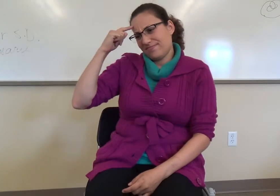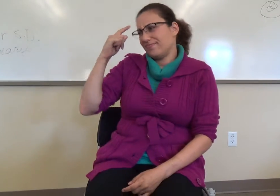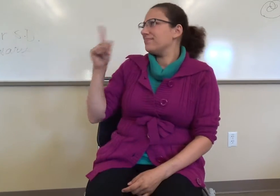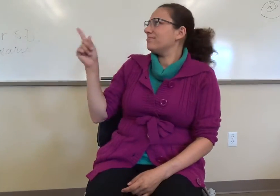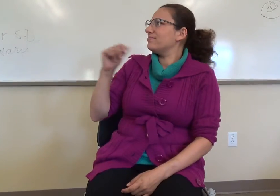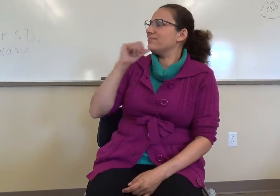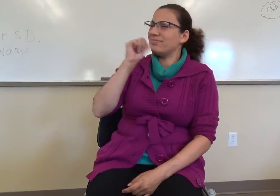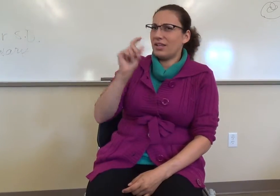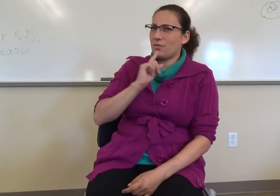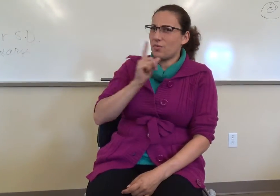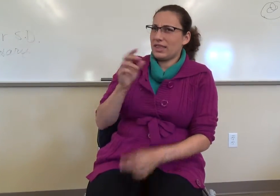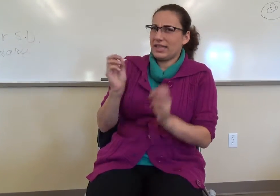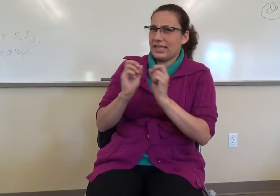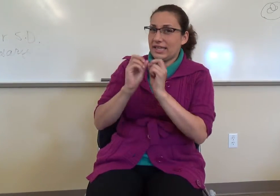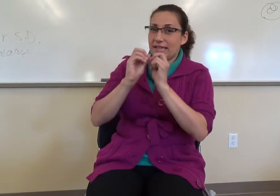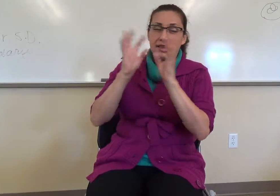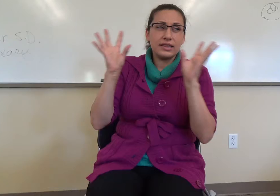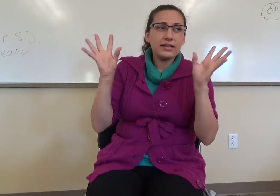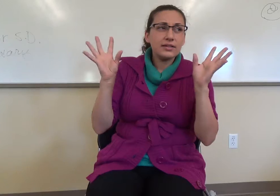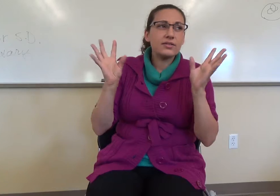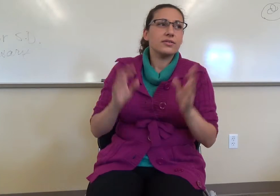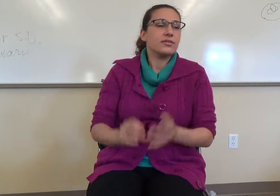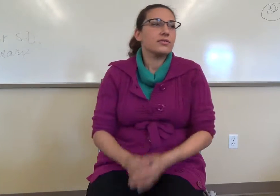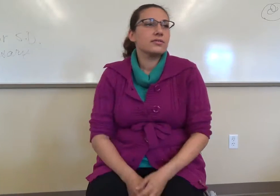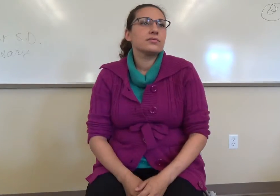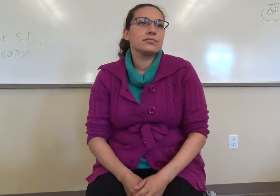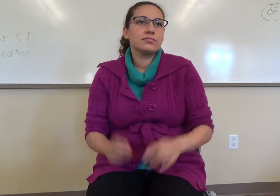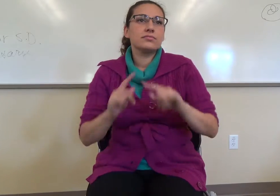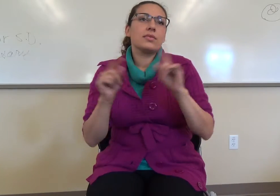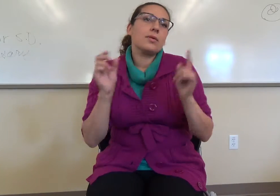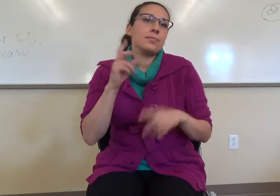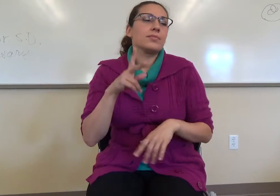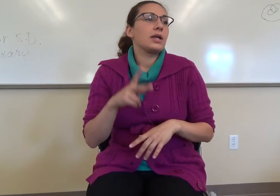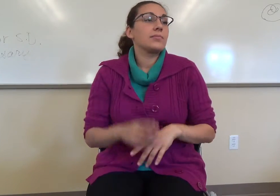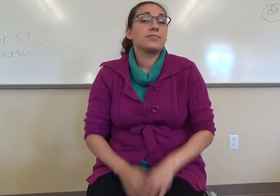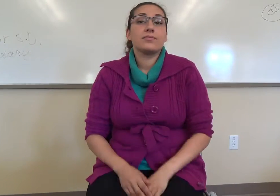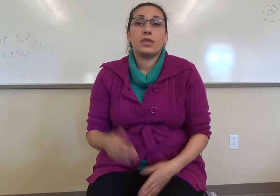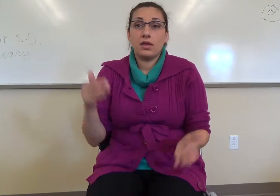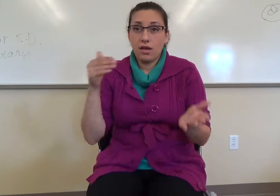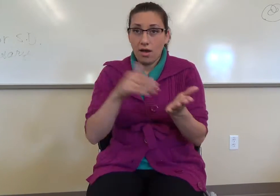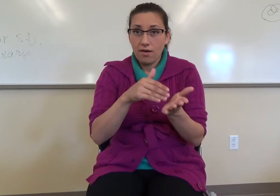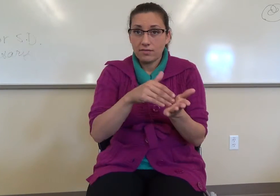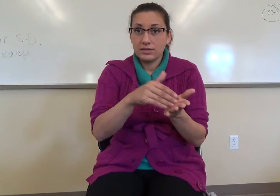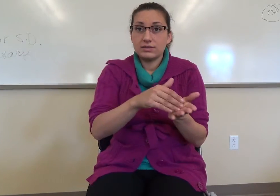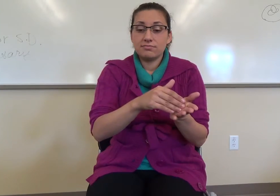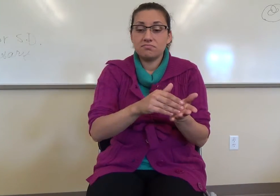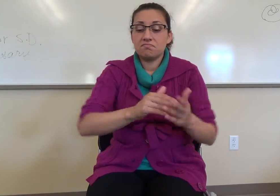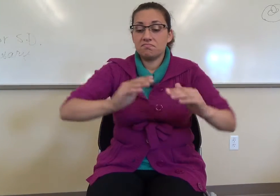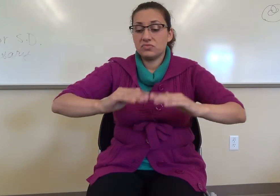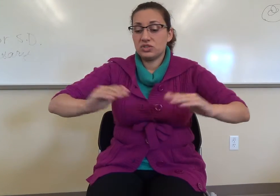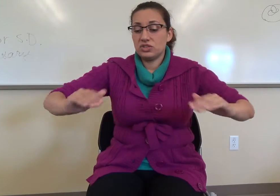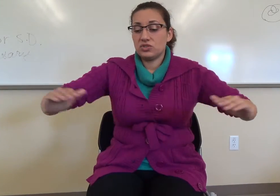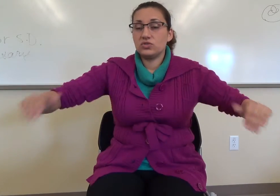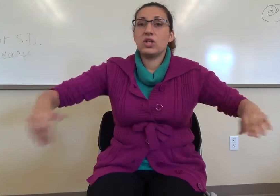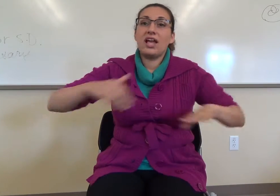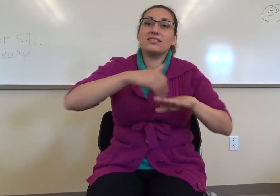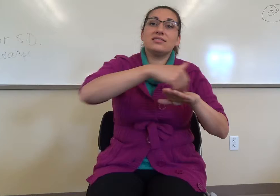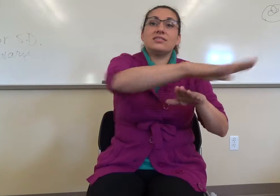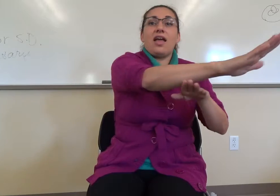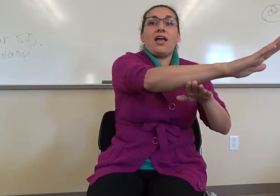as it sounds. Okay. Very often, the children are sent on their journey by parents